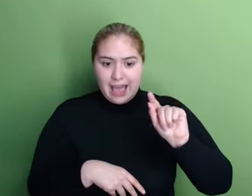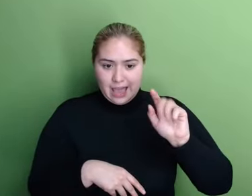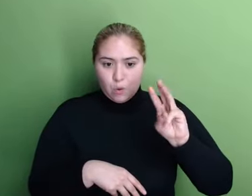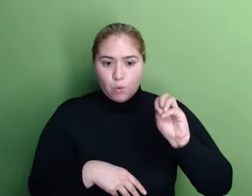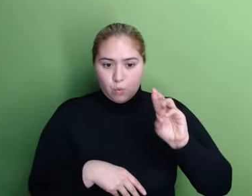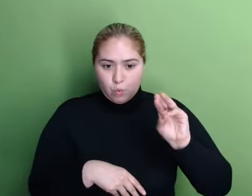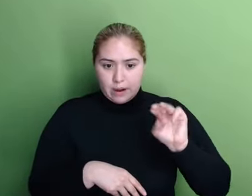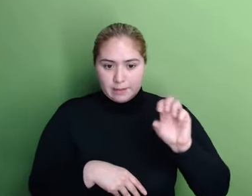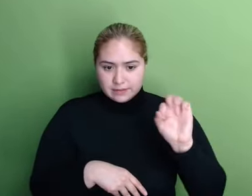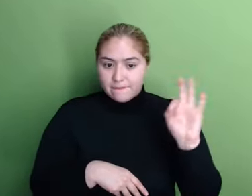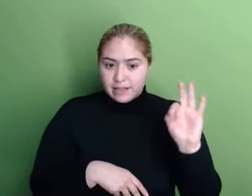and cylindrical. So take your